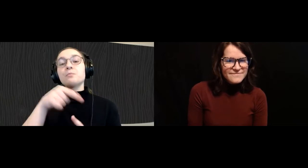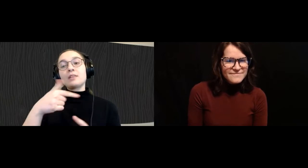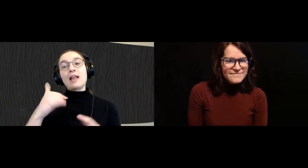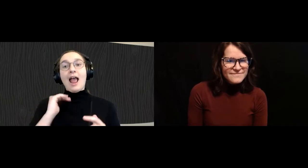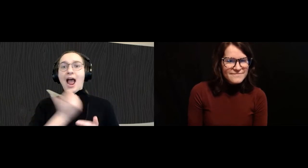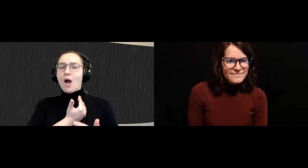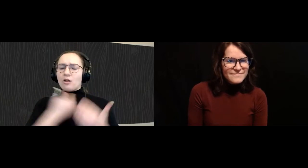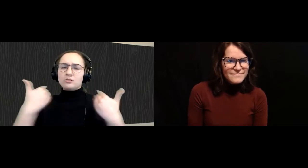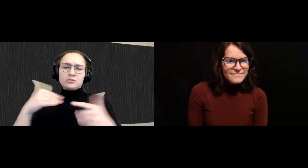today.